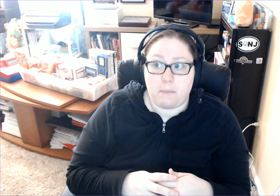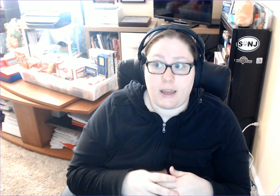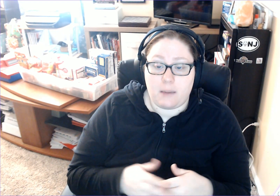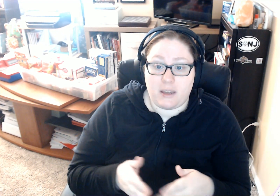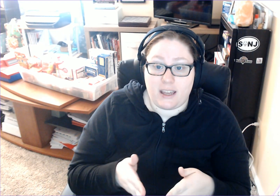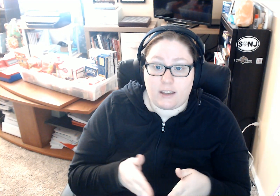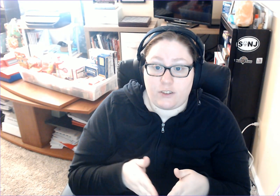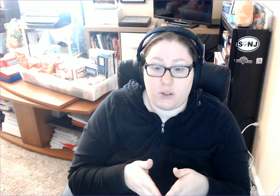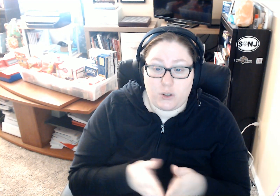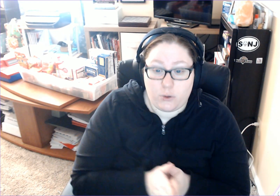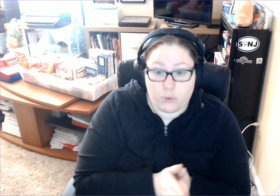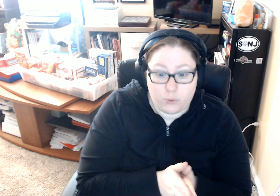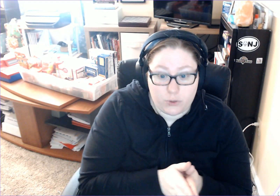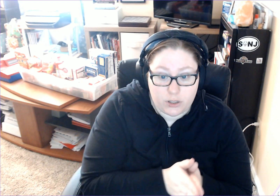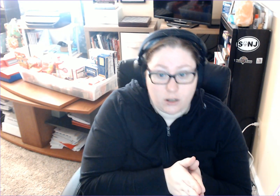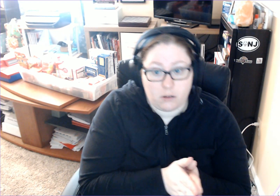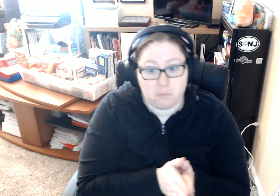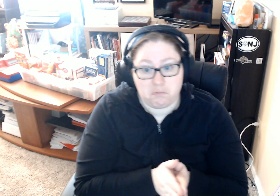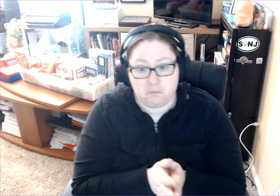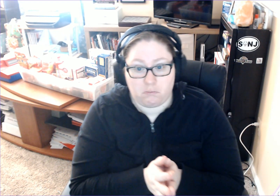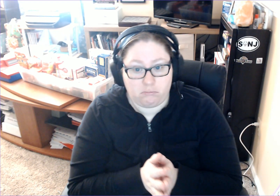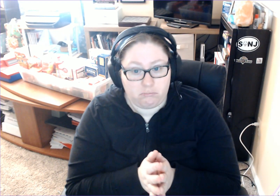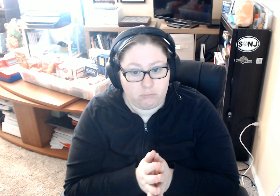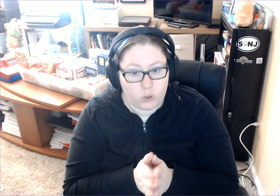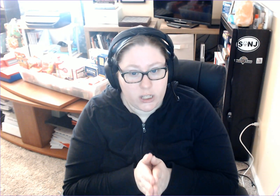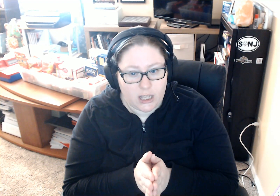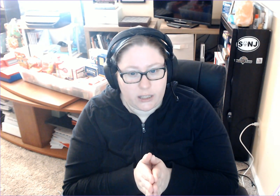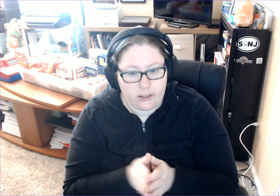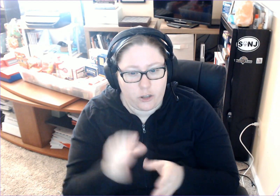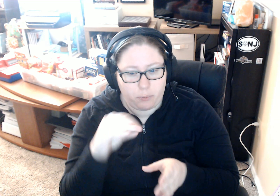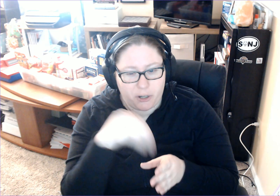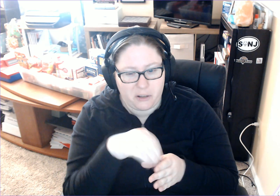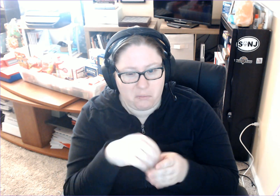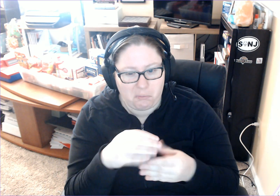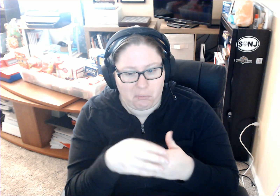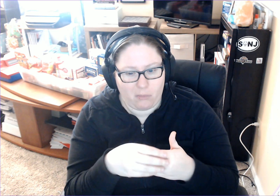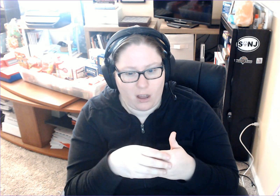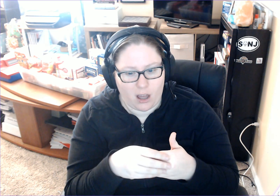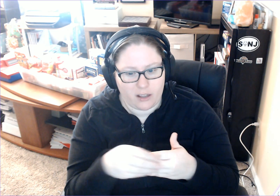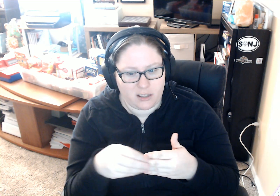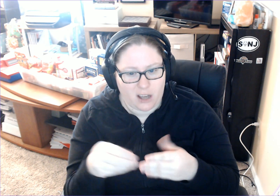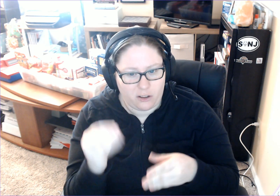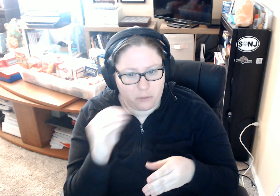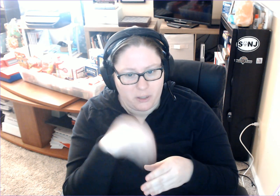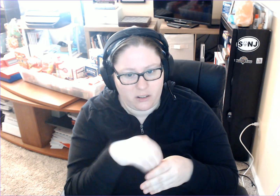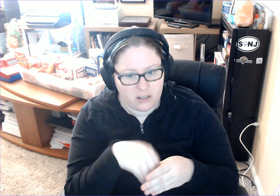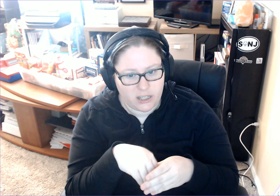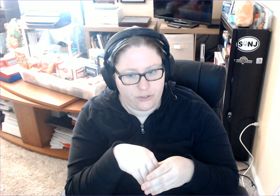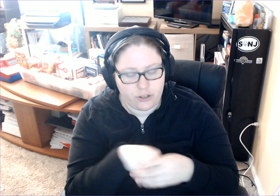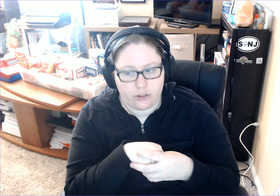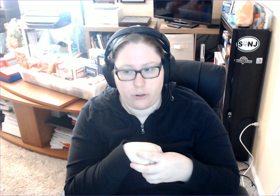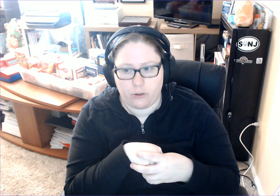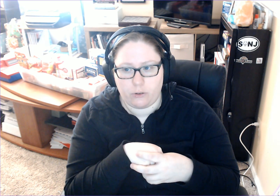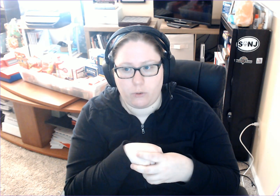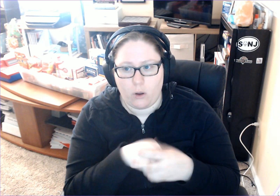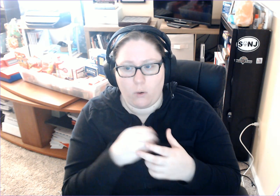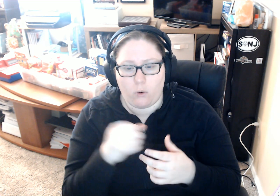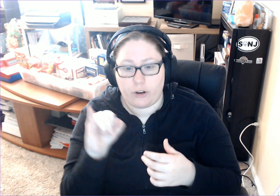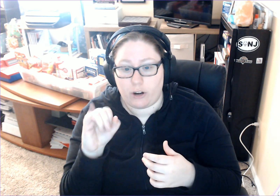Maybe if you use, what is that thing that you put dollar bills into, or your